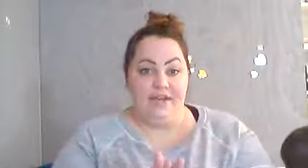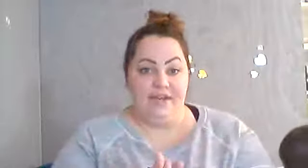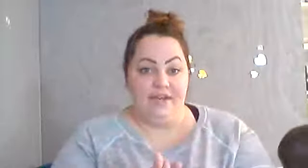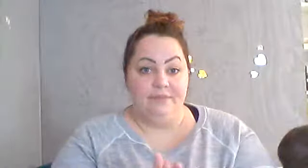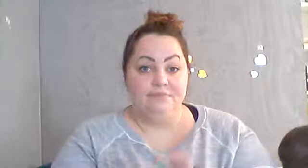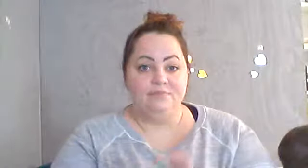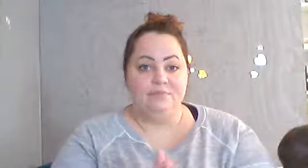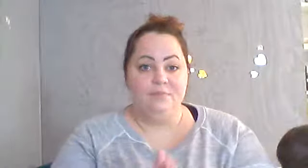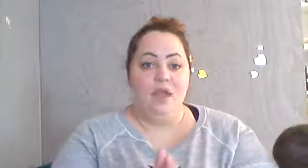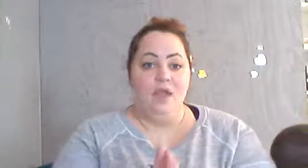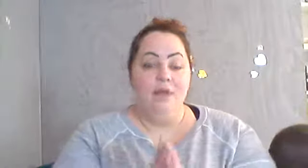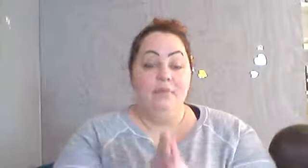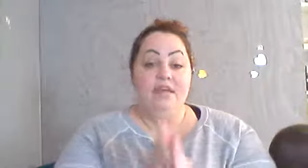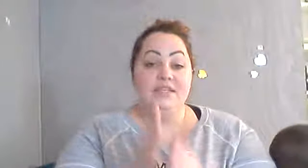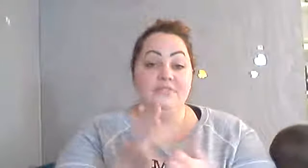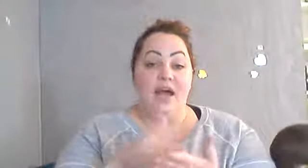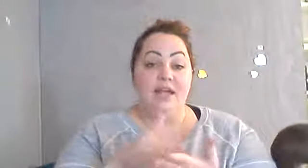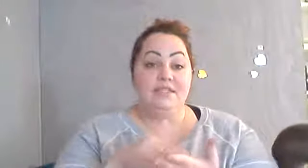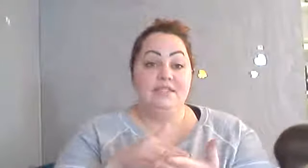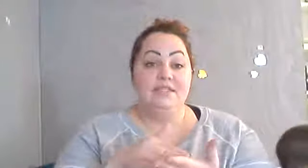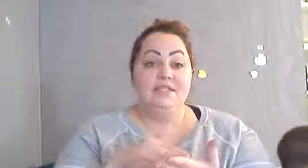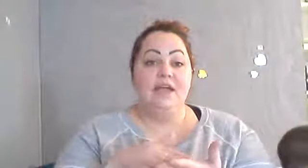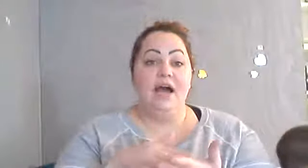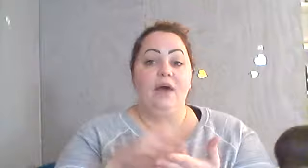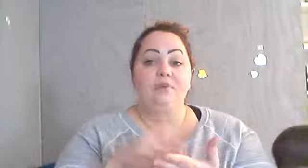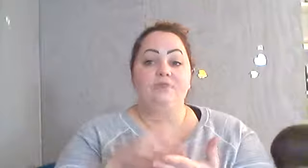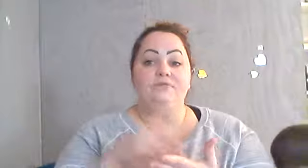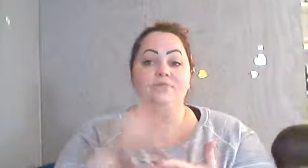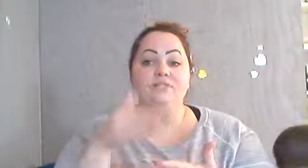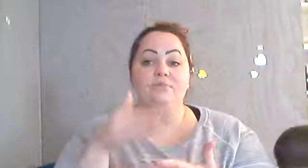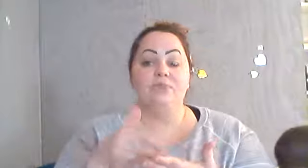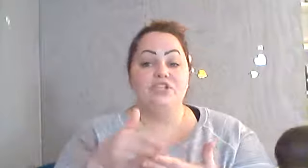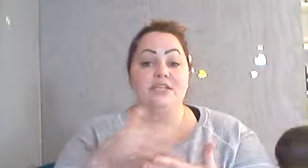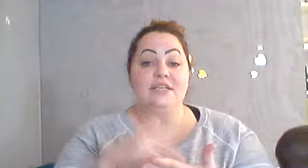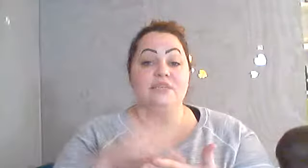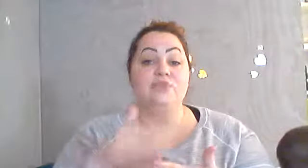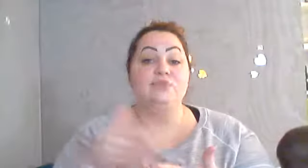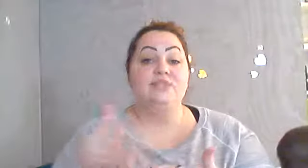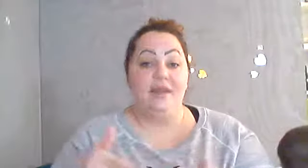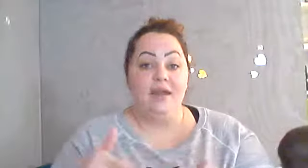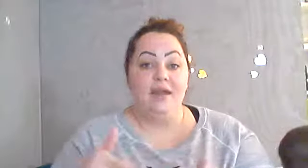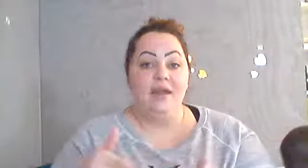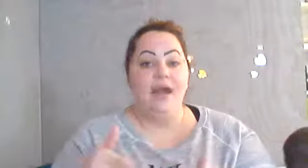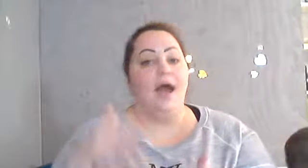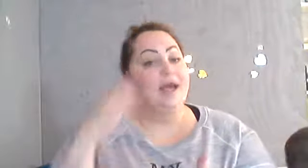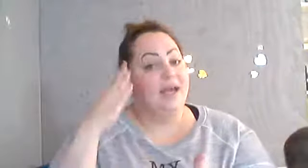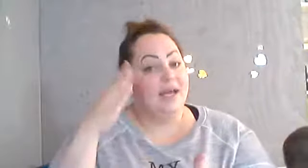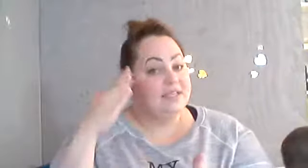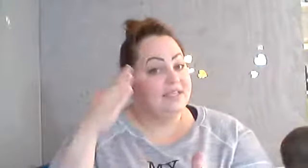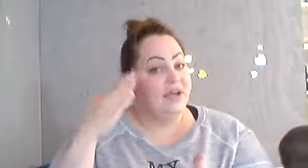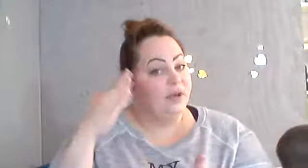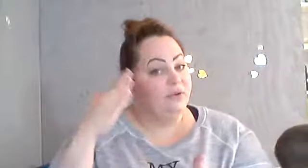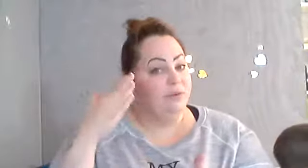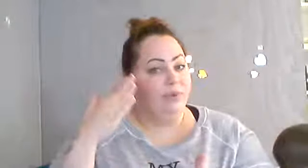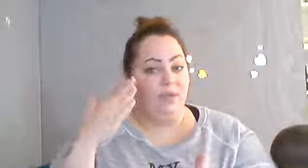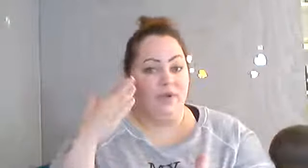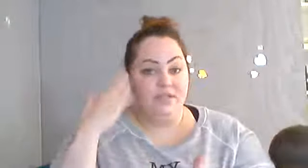it. Because if I can see how your first impression is to sign it, I can kind of see how your brain works and